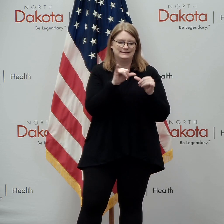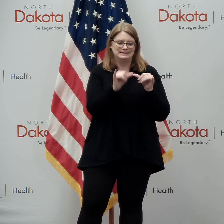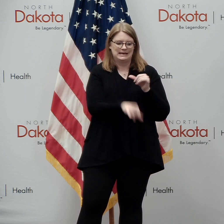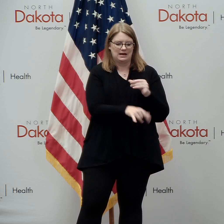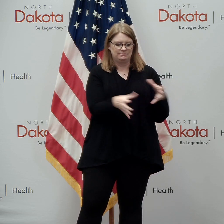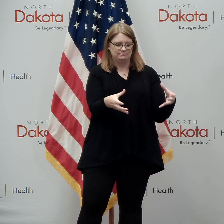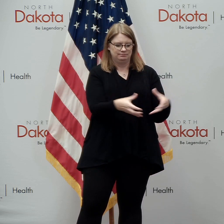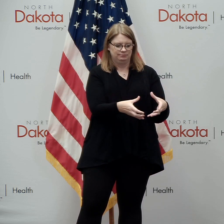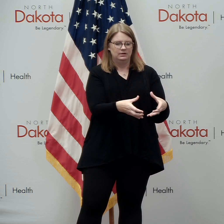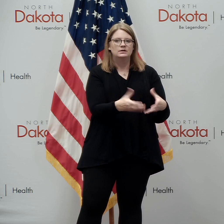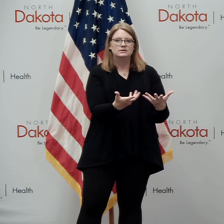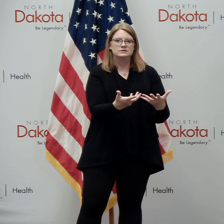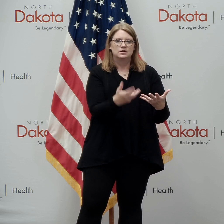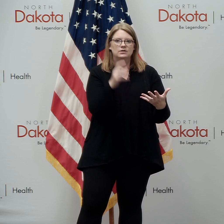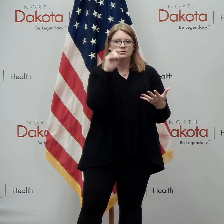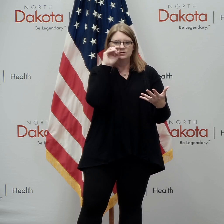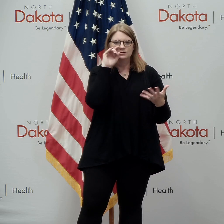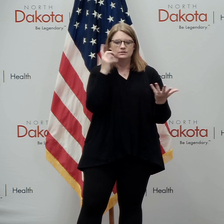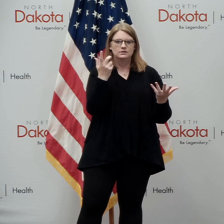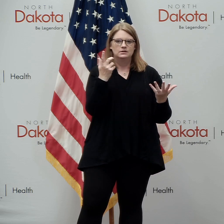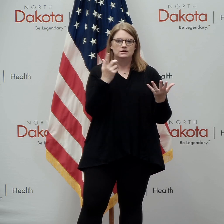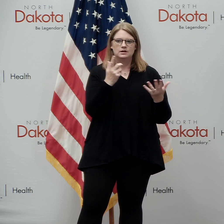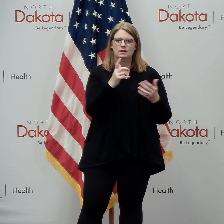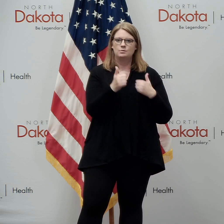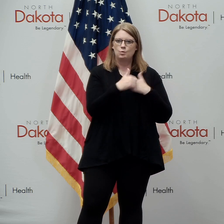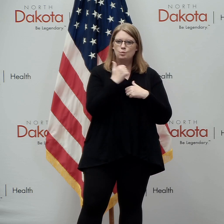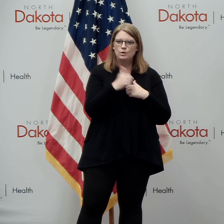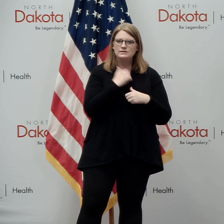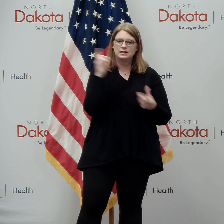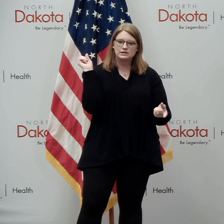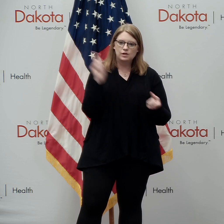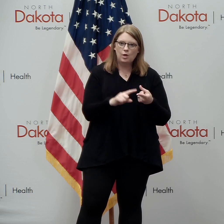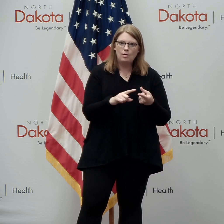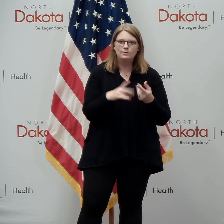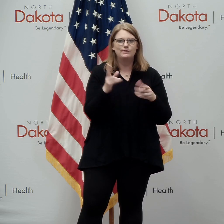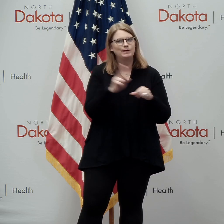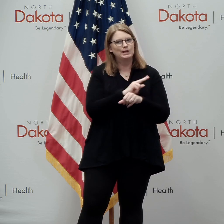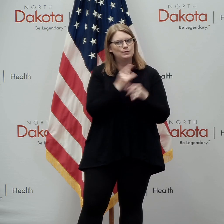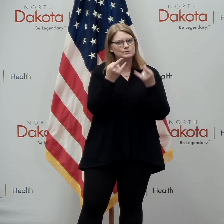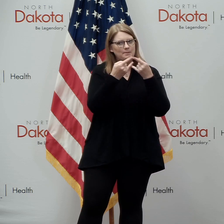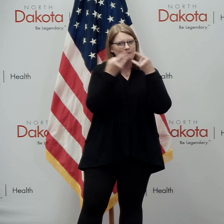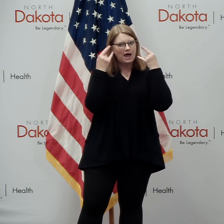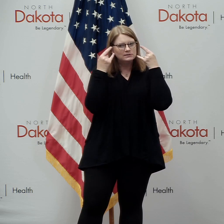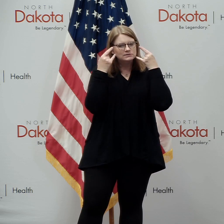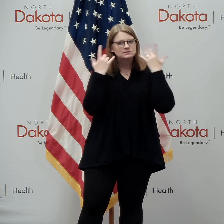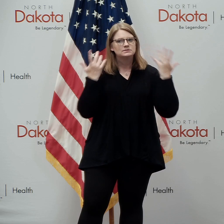again, density risk is dramatically lowered when masking occurs. And so again, we do have